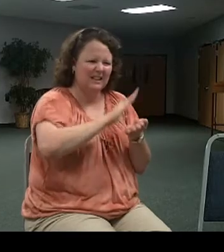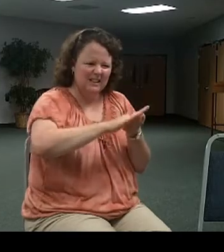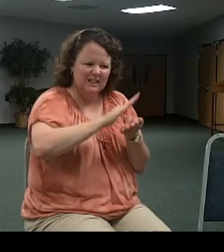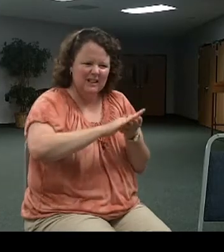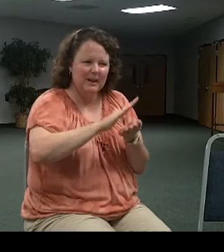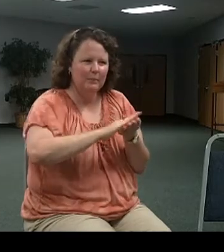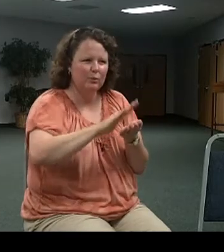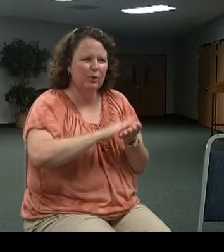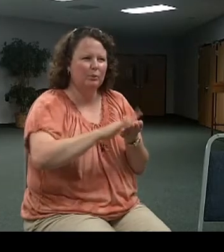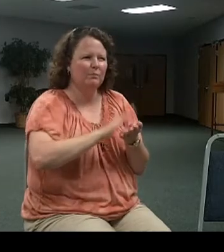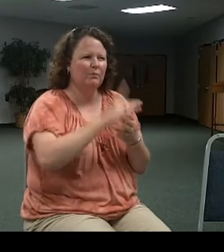Clean up your room.